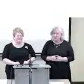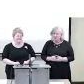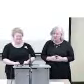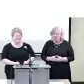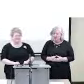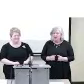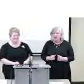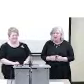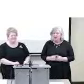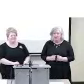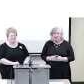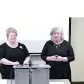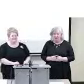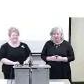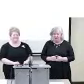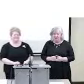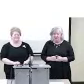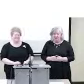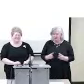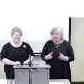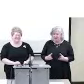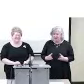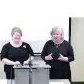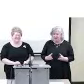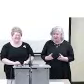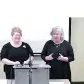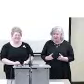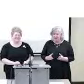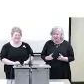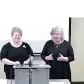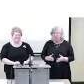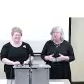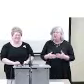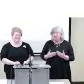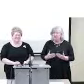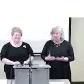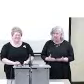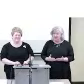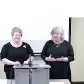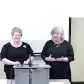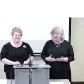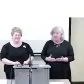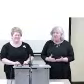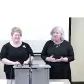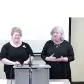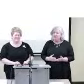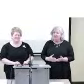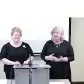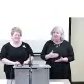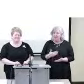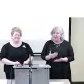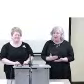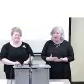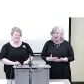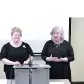going to help you now you may have a planner that your guidance counselor gave you at school you can look at this planner and you